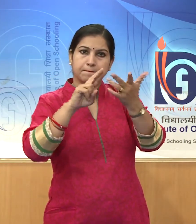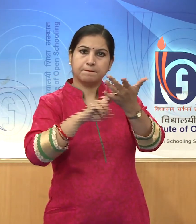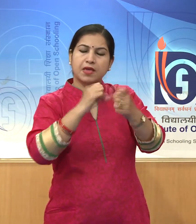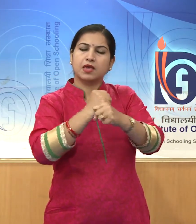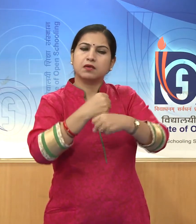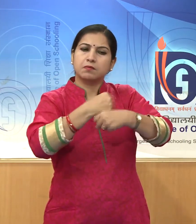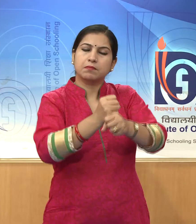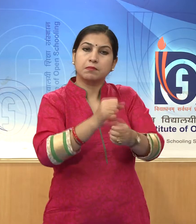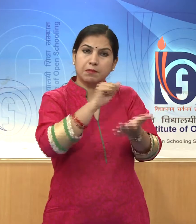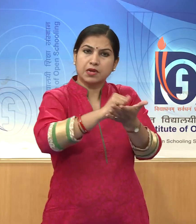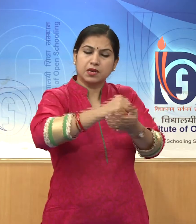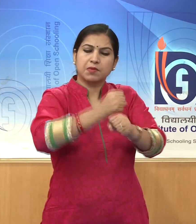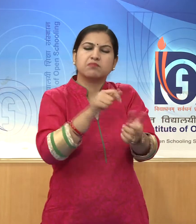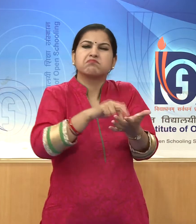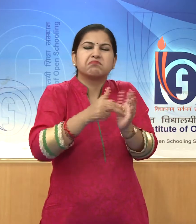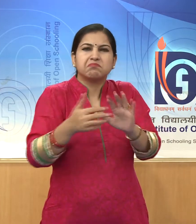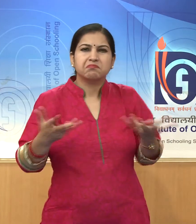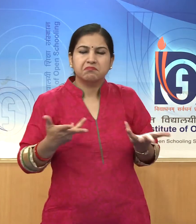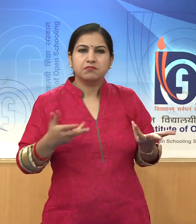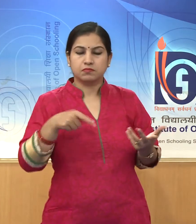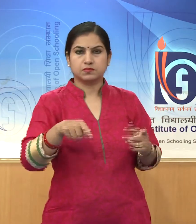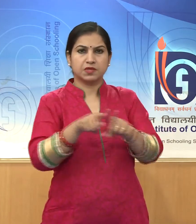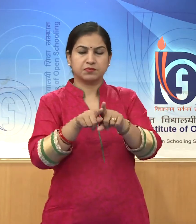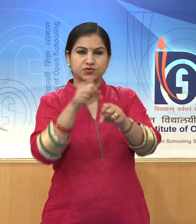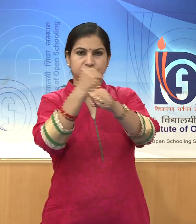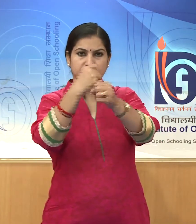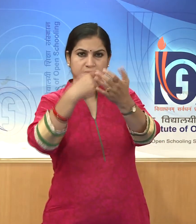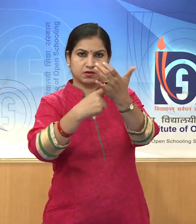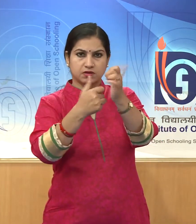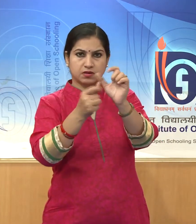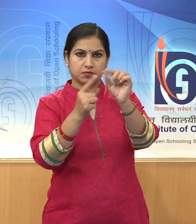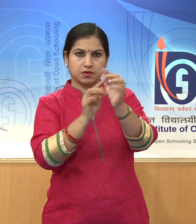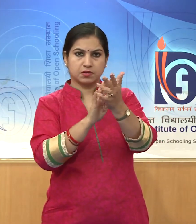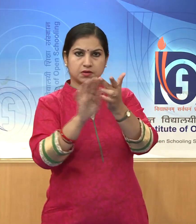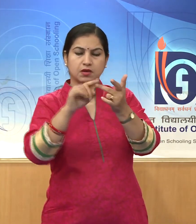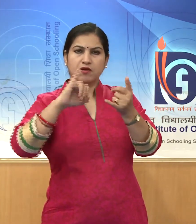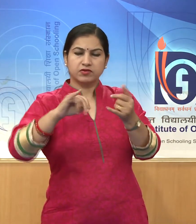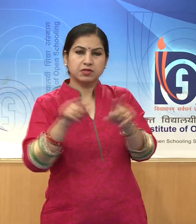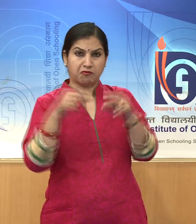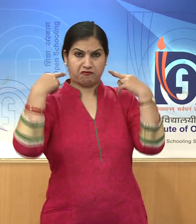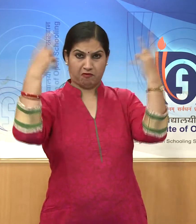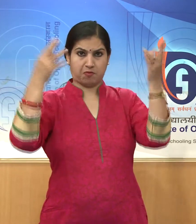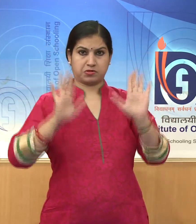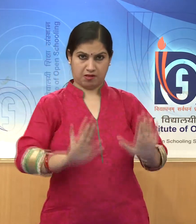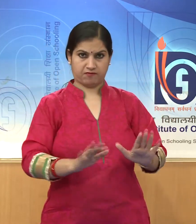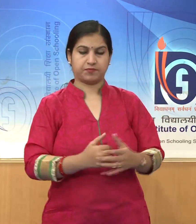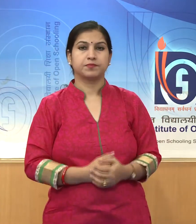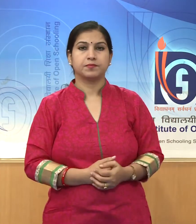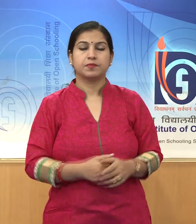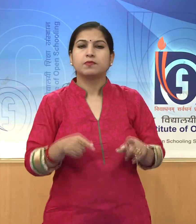Graphics or printmaking is very popular form of art